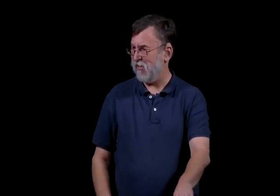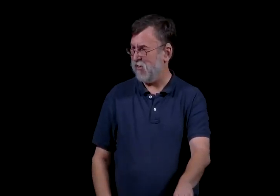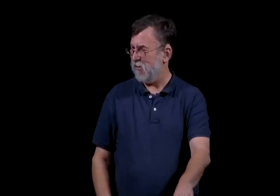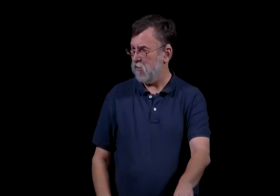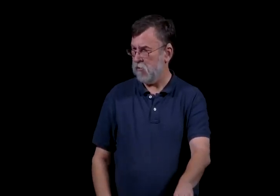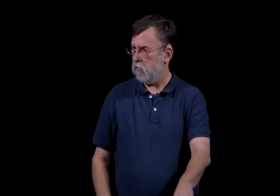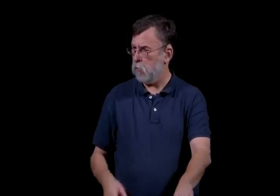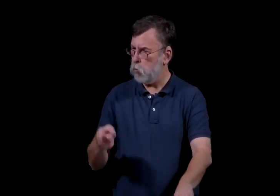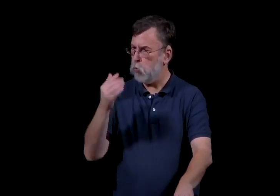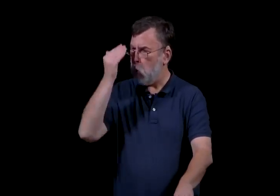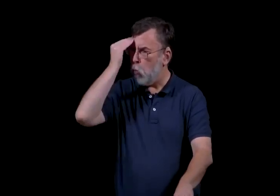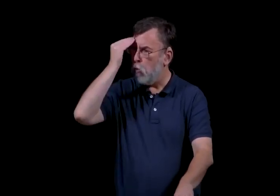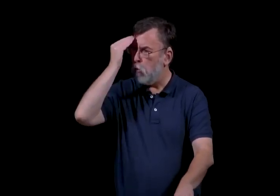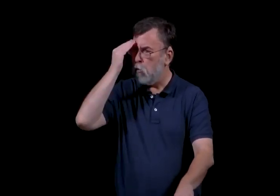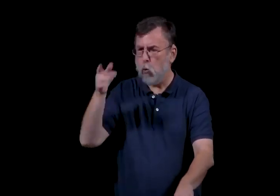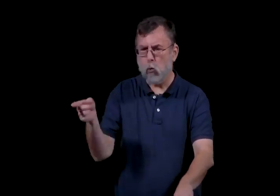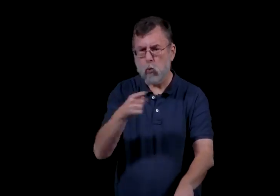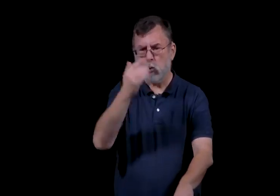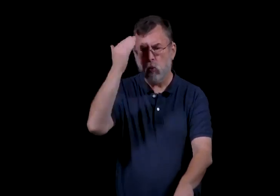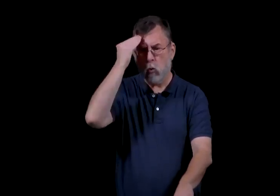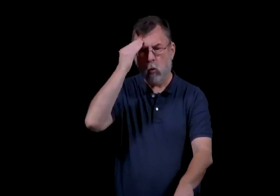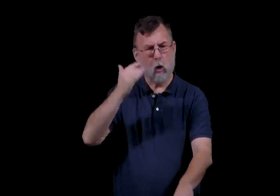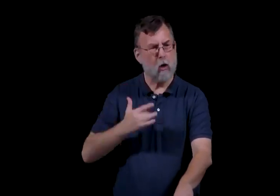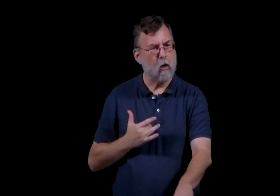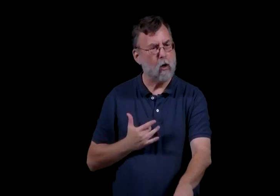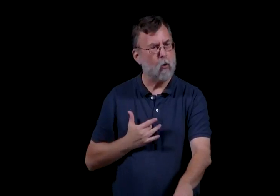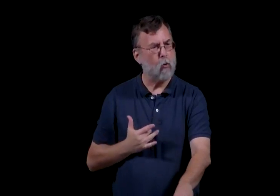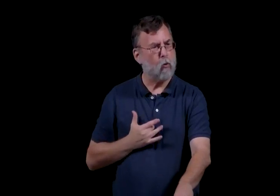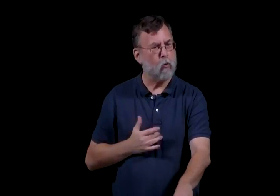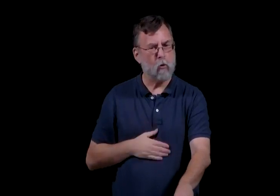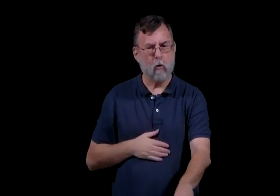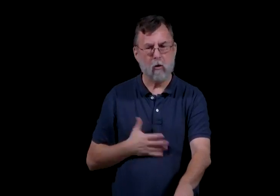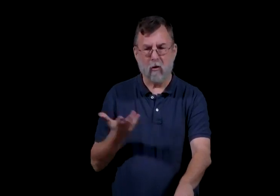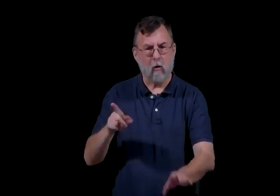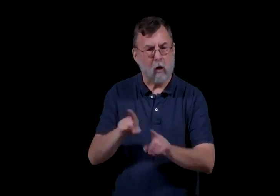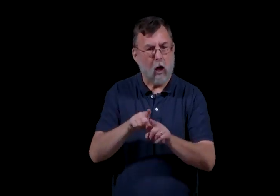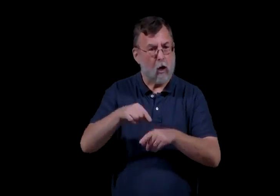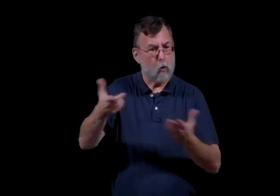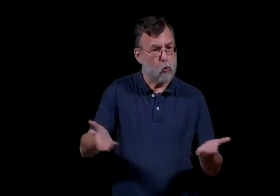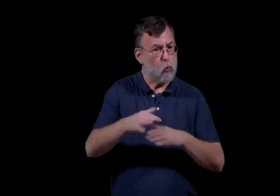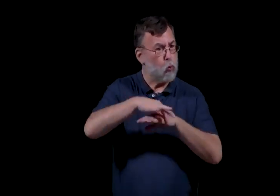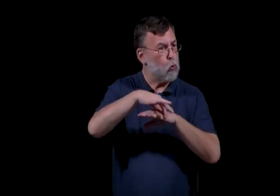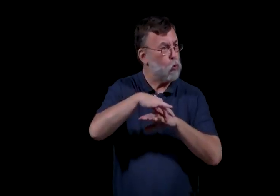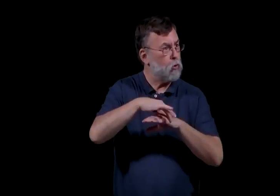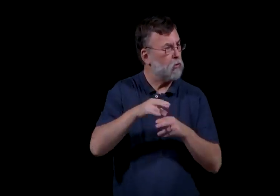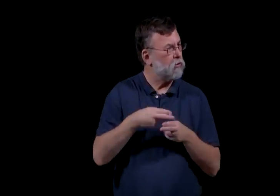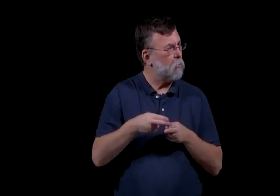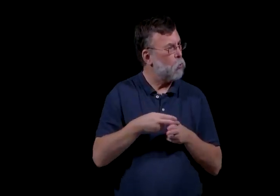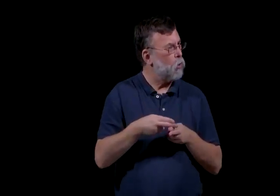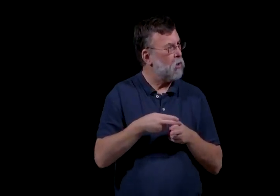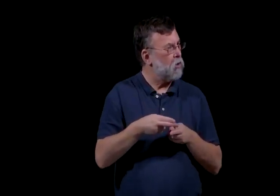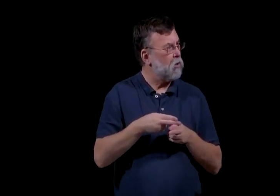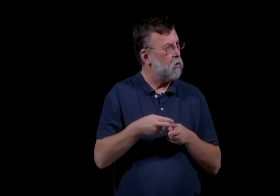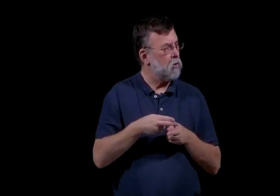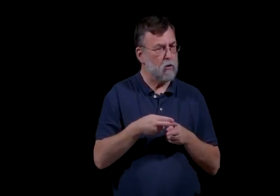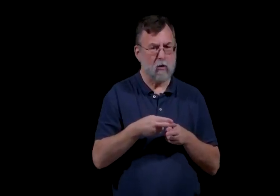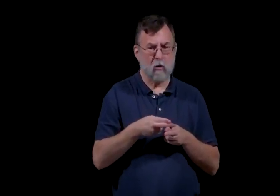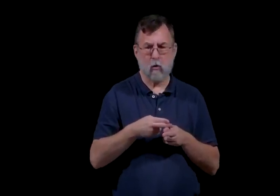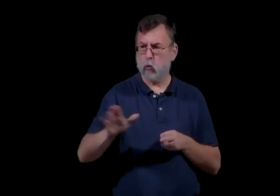people that don't have any faith, they think, well, he's dead. Well, but you know in your heart, just like we all know that our life